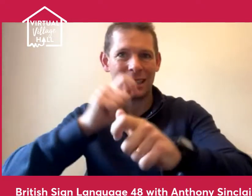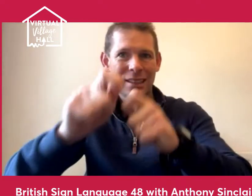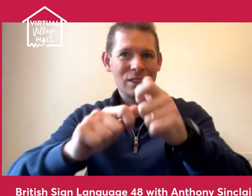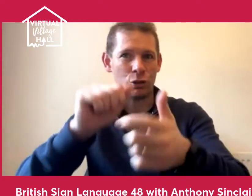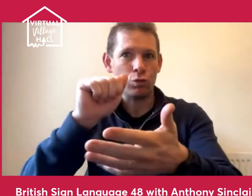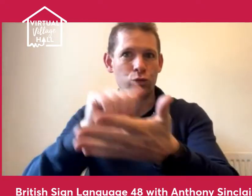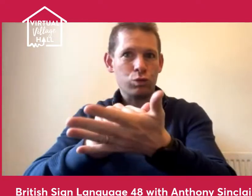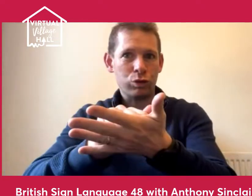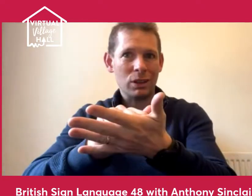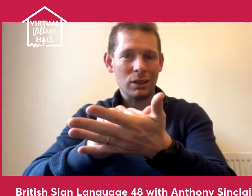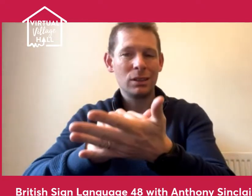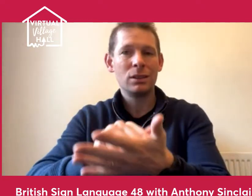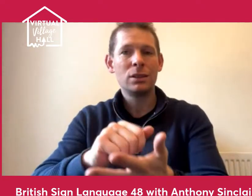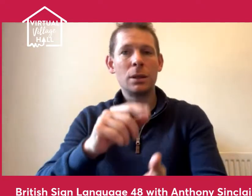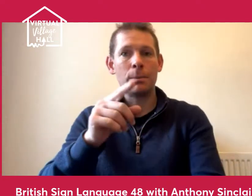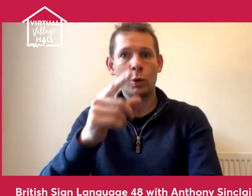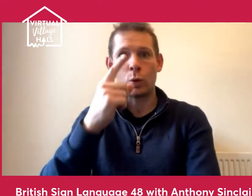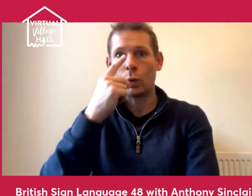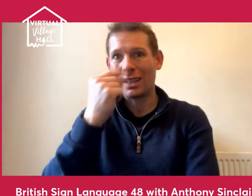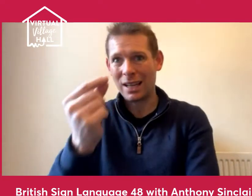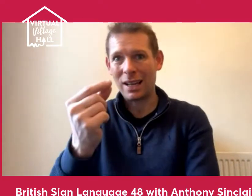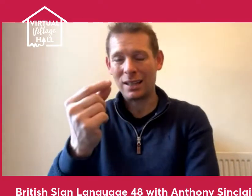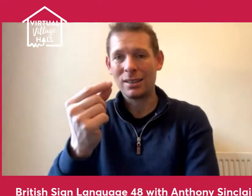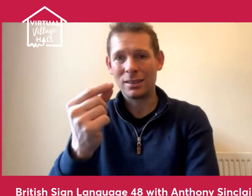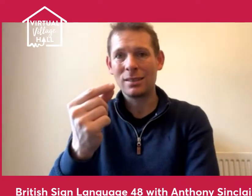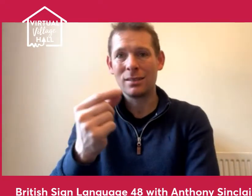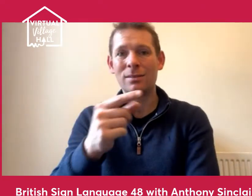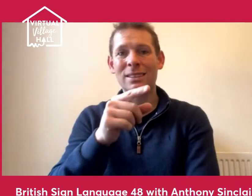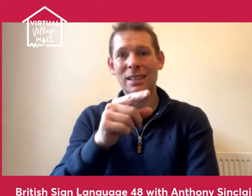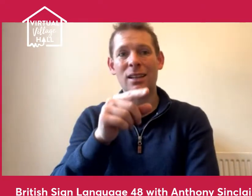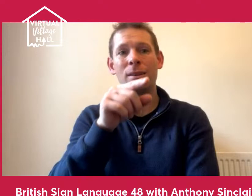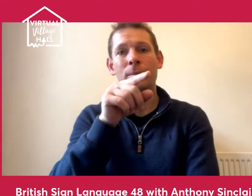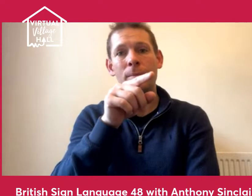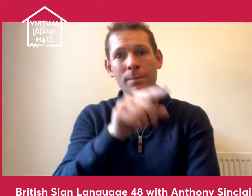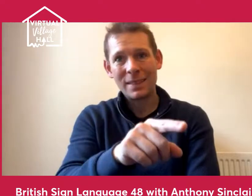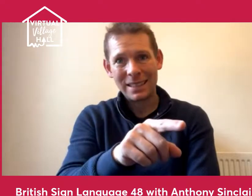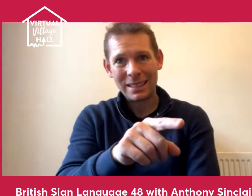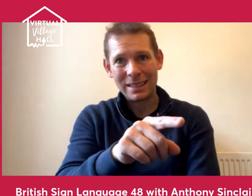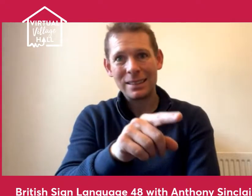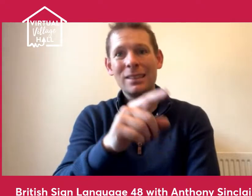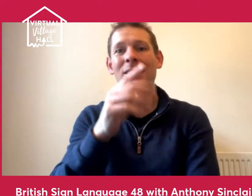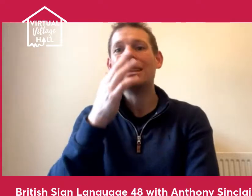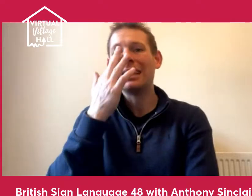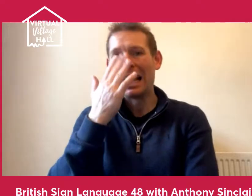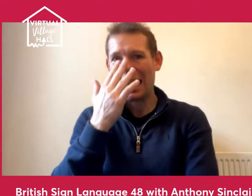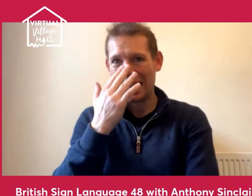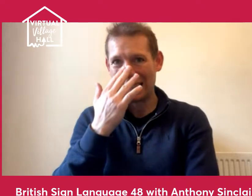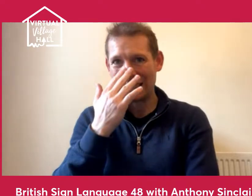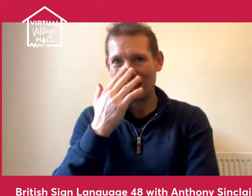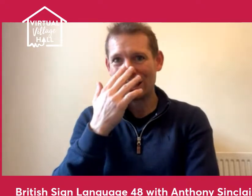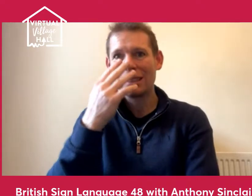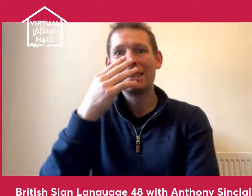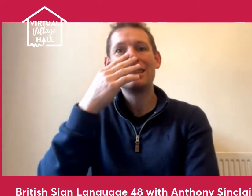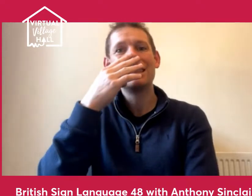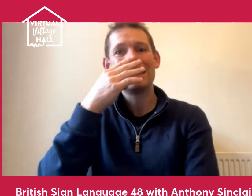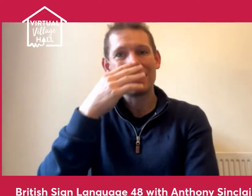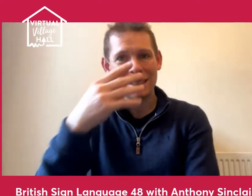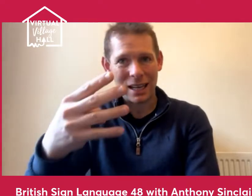age. If you've got it in the right order, you can sign it like this. Point to the son, age